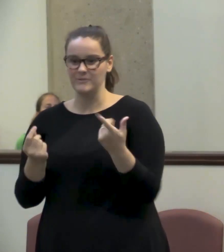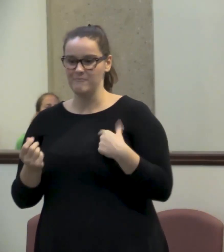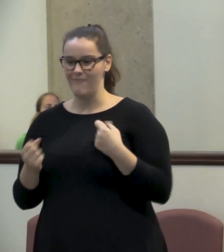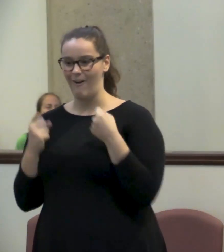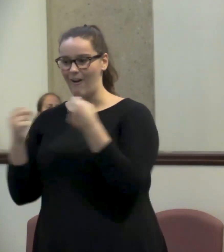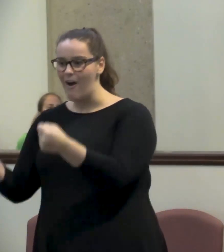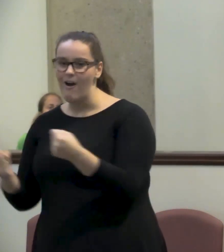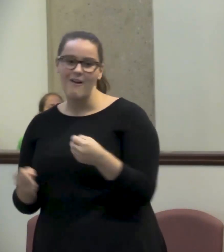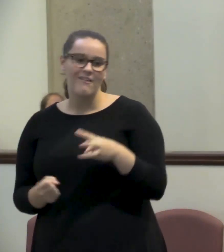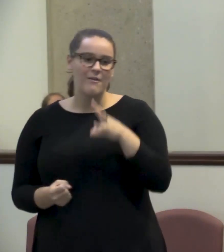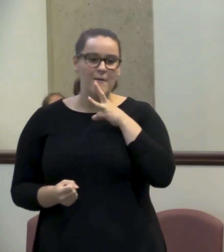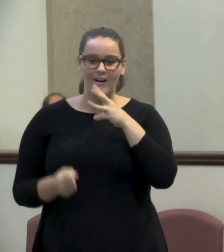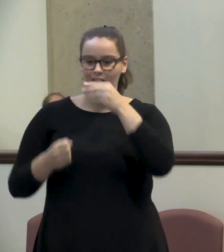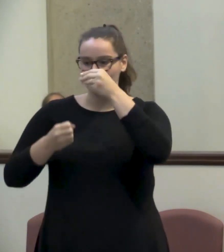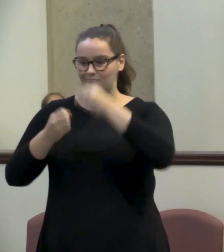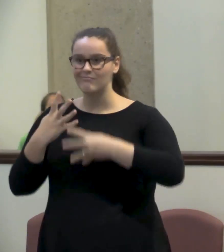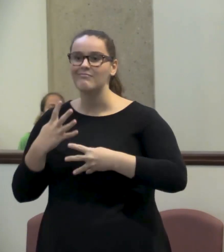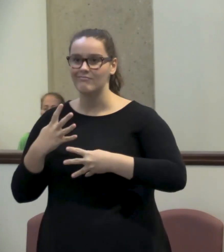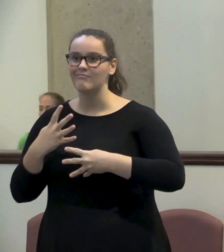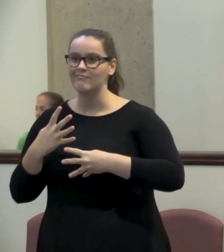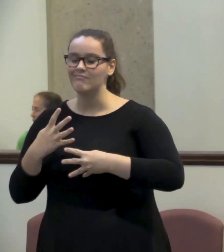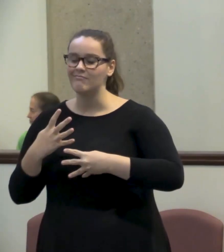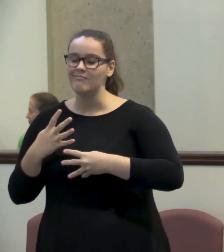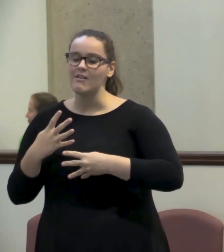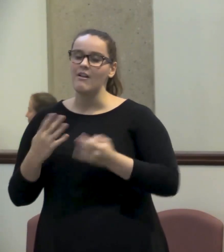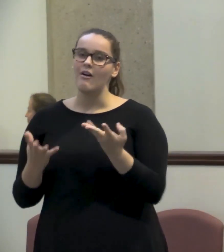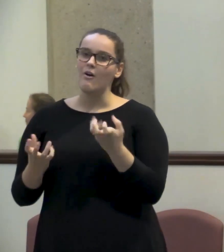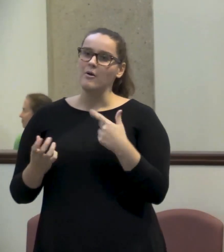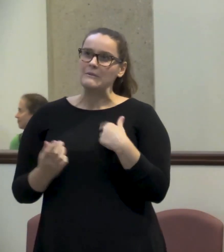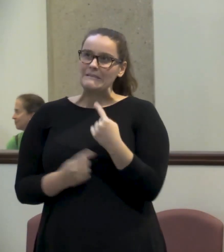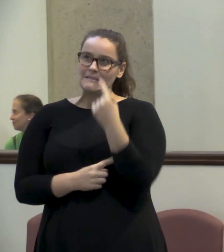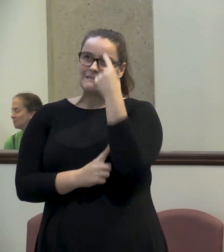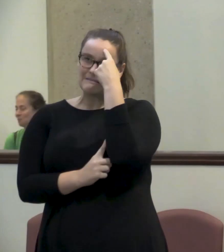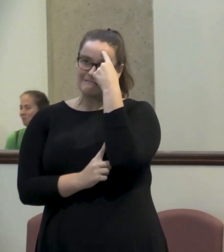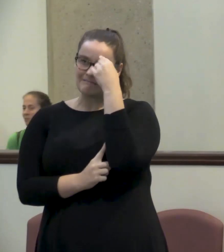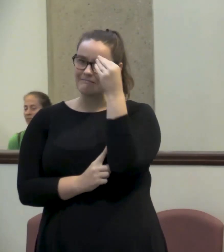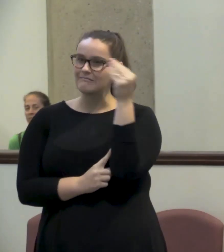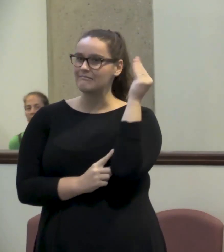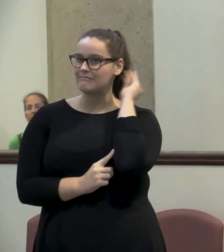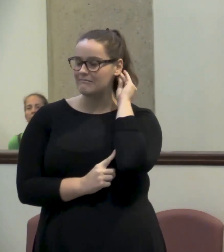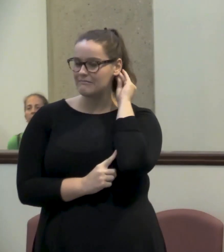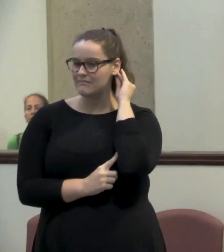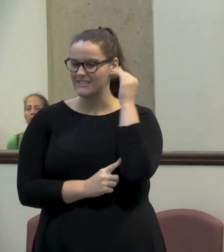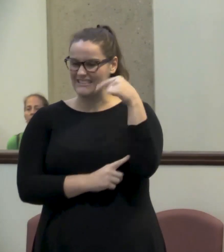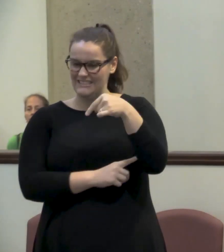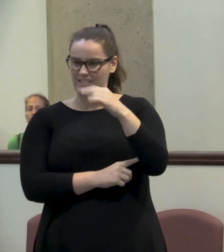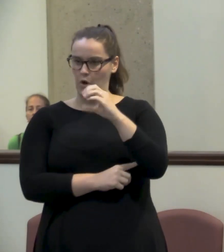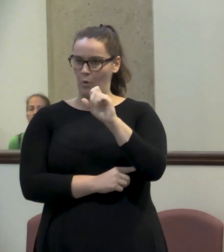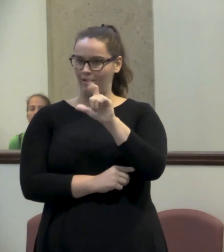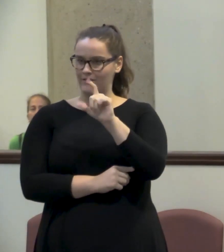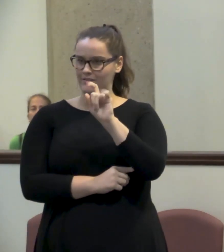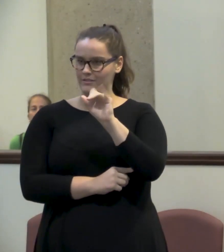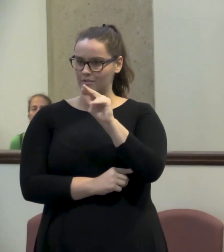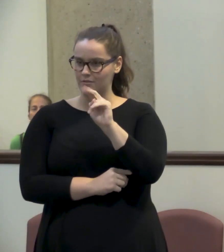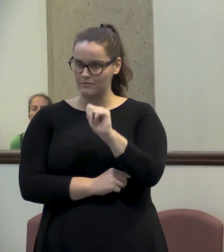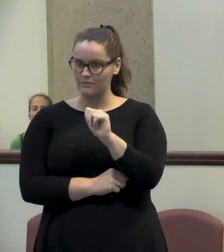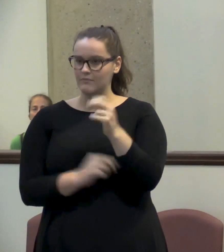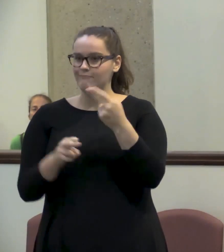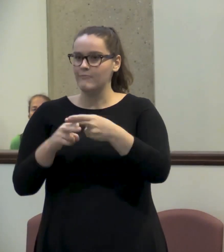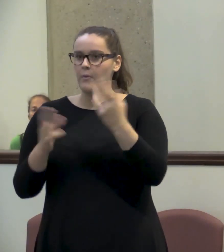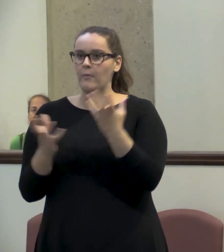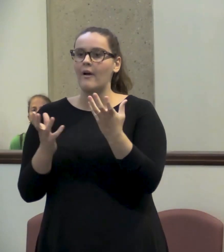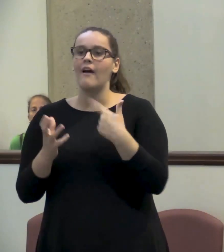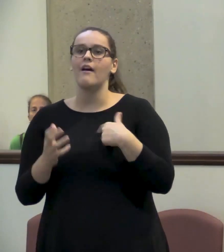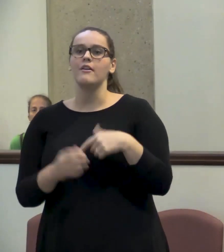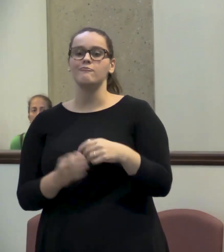and so on, collectively. So just want to keep that in mind. Again, this coalition has come together. It's Rise for Climate, Jobs,